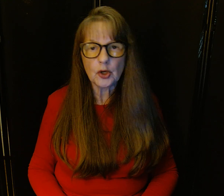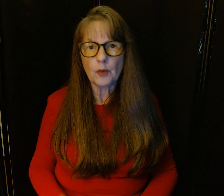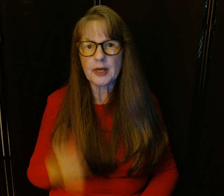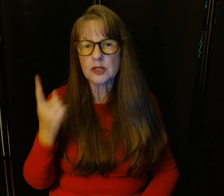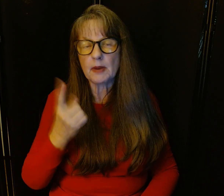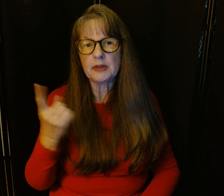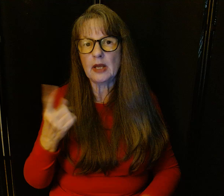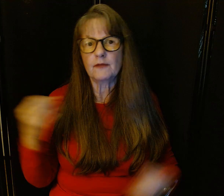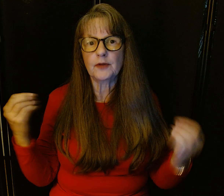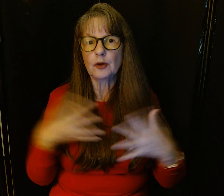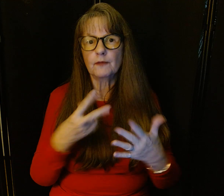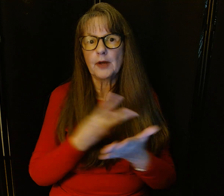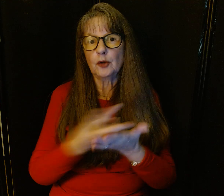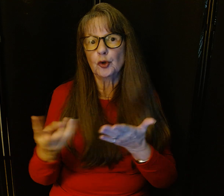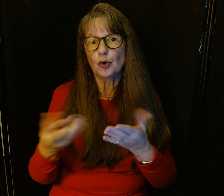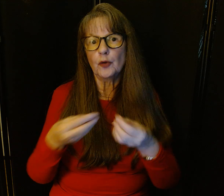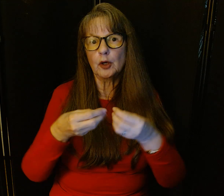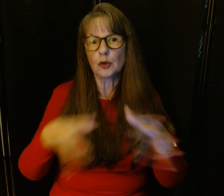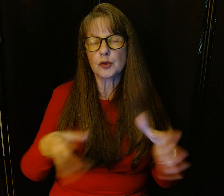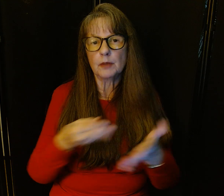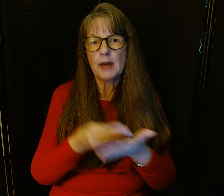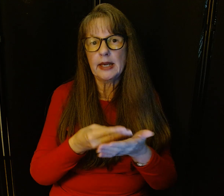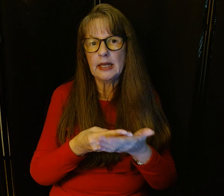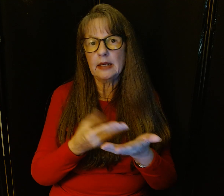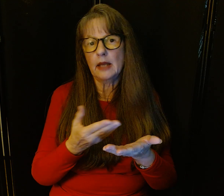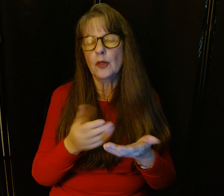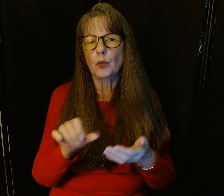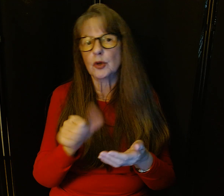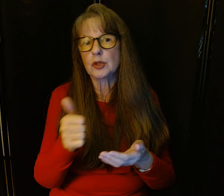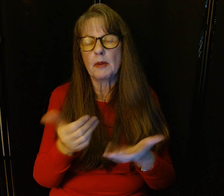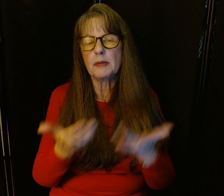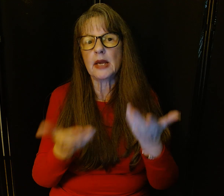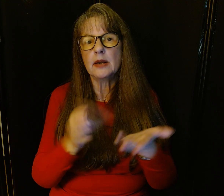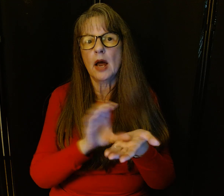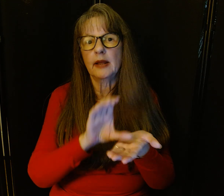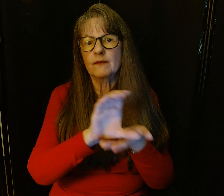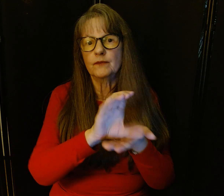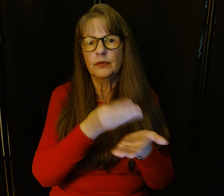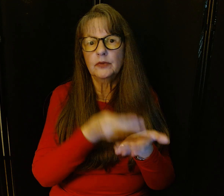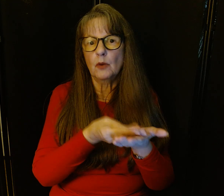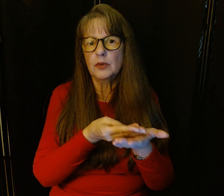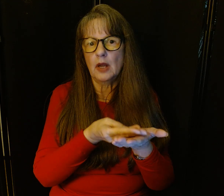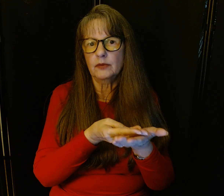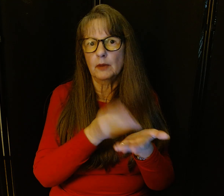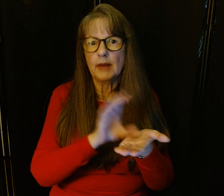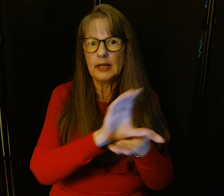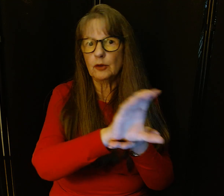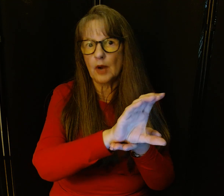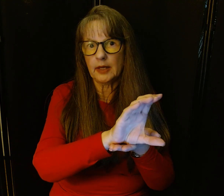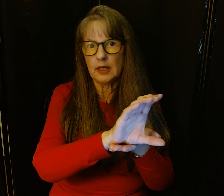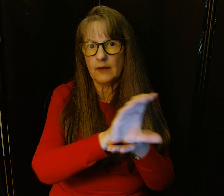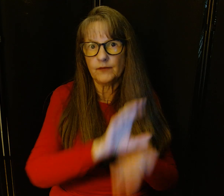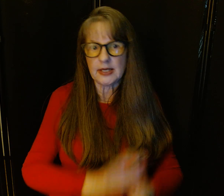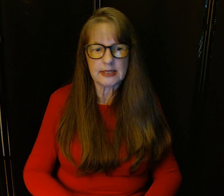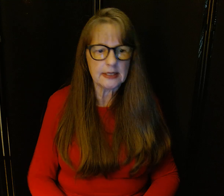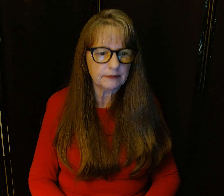because maybe they fear failure or they're going to lose their money. In other words, maybe they're not their money, they're not going to invest it.